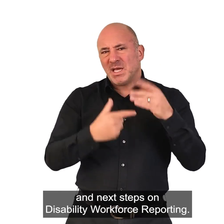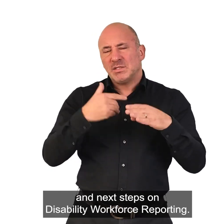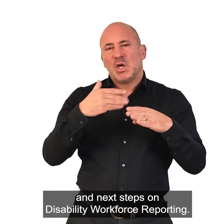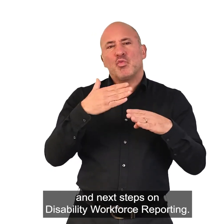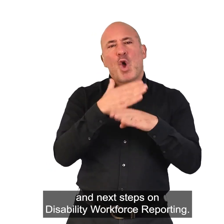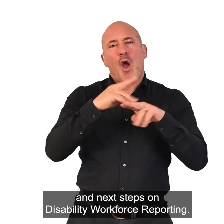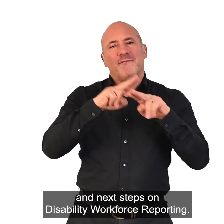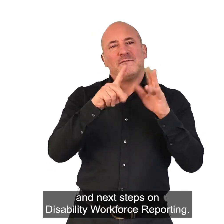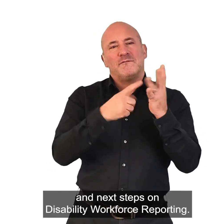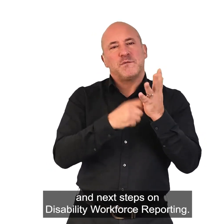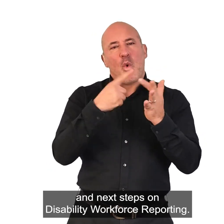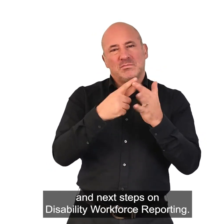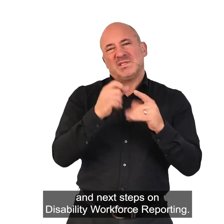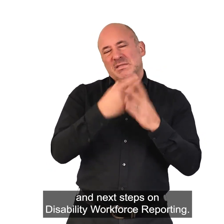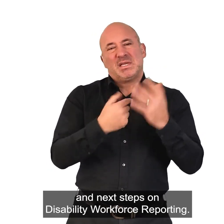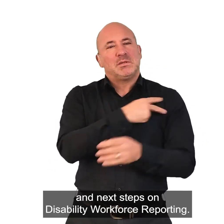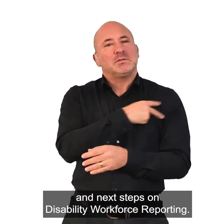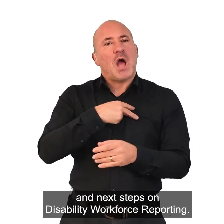on disability workforce reporting.